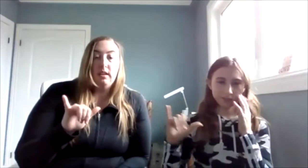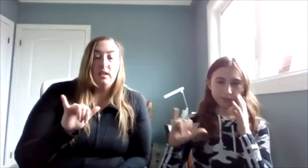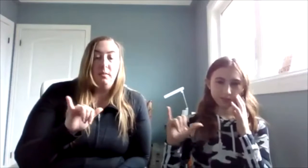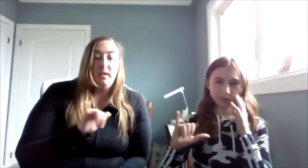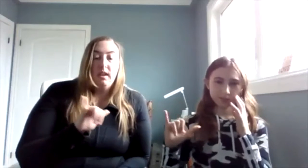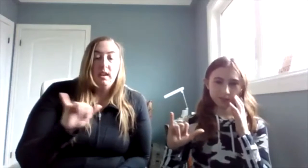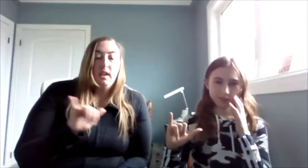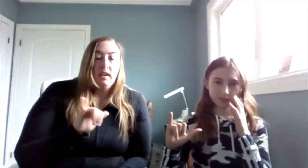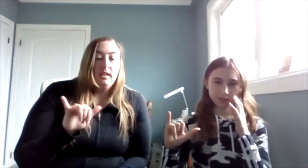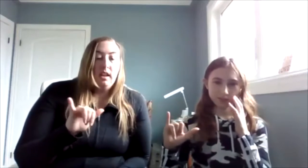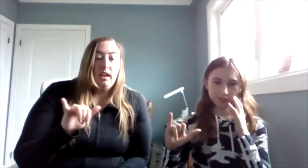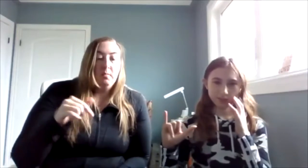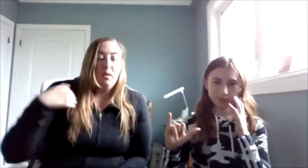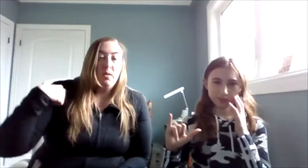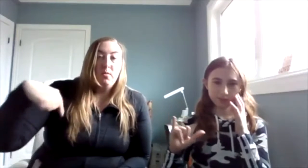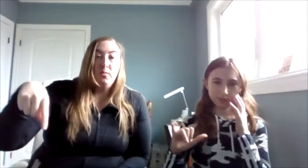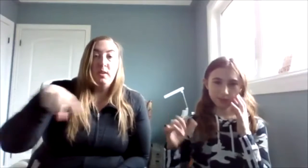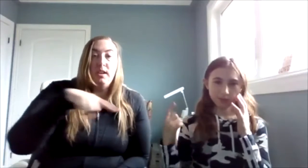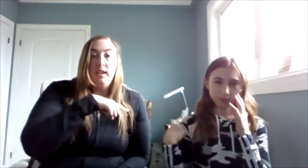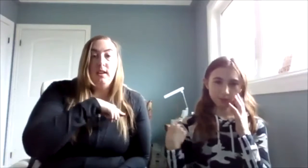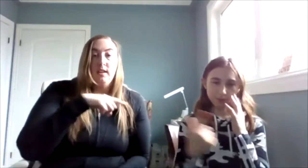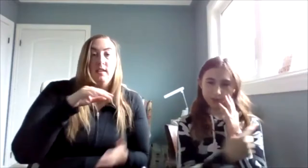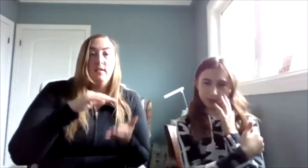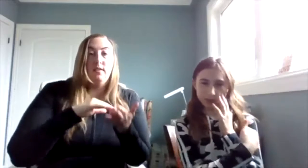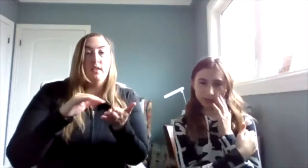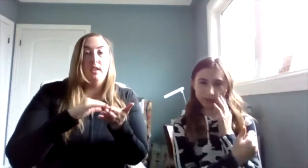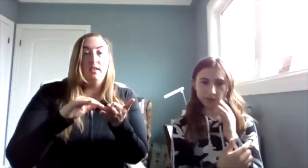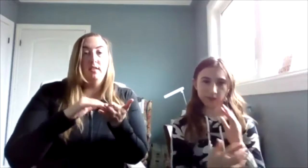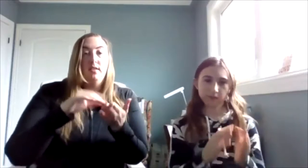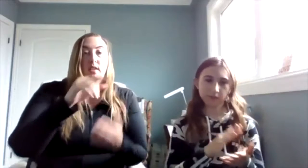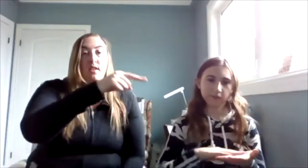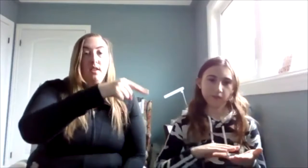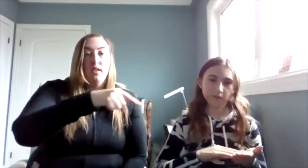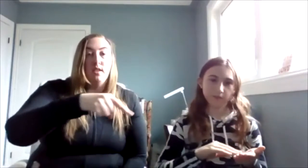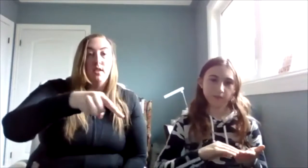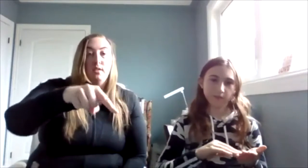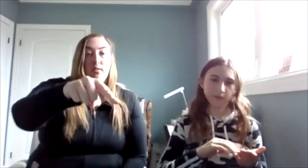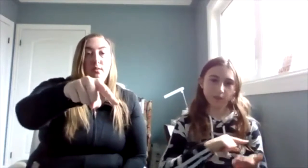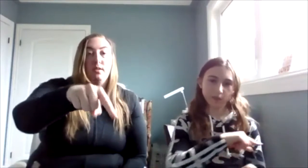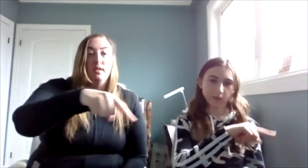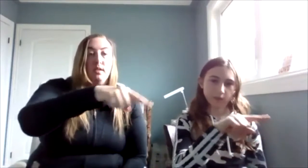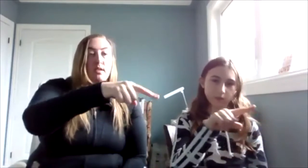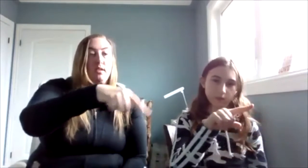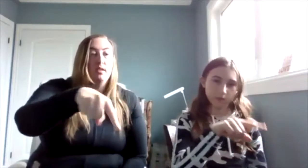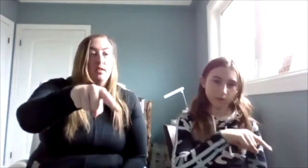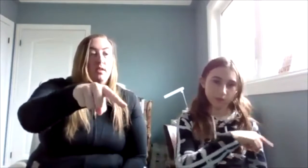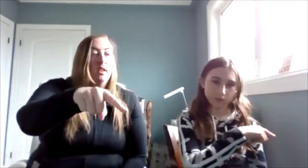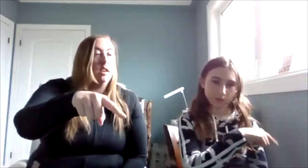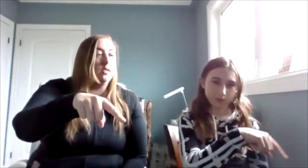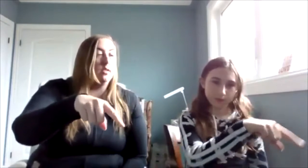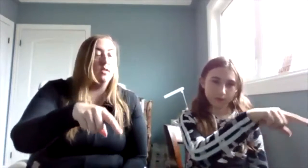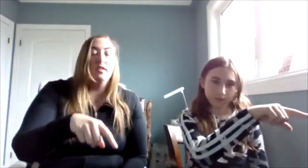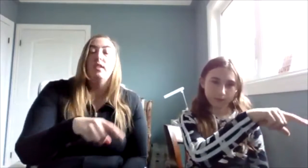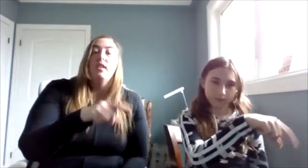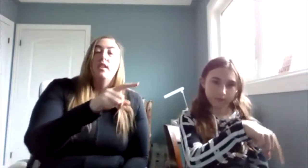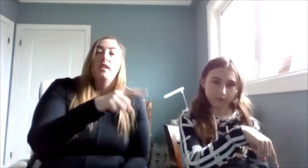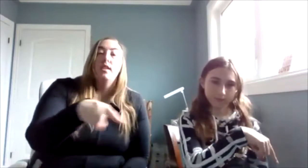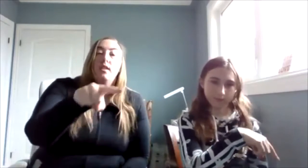shape. Same, we forgive those, just your little house in front of you,